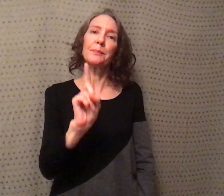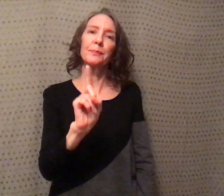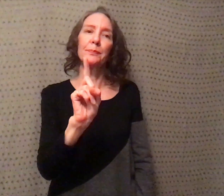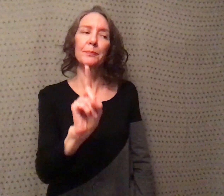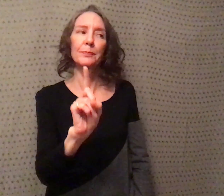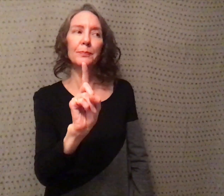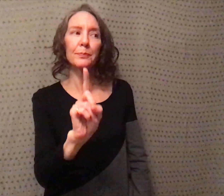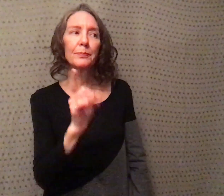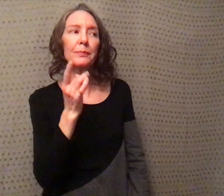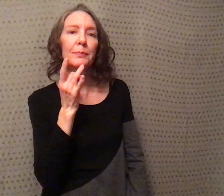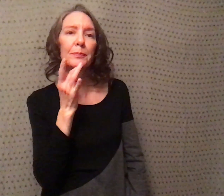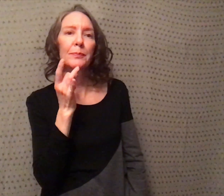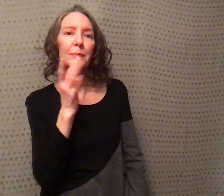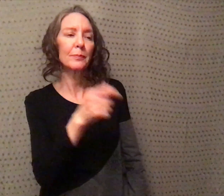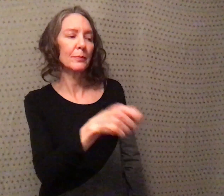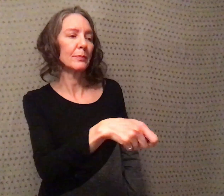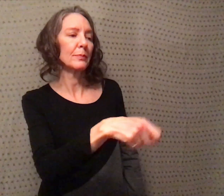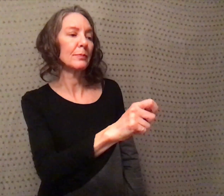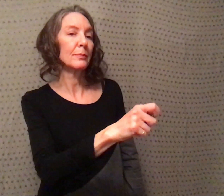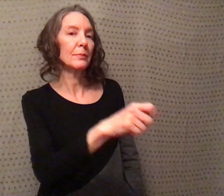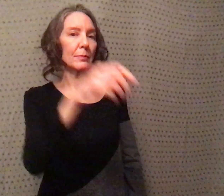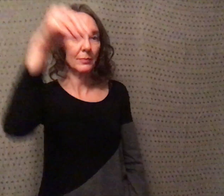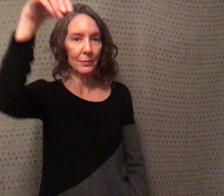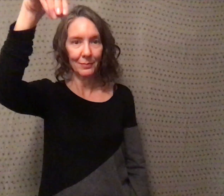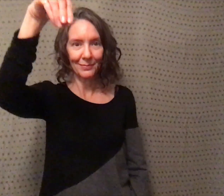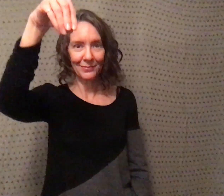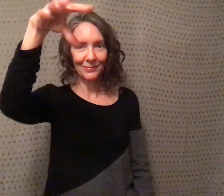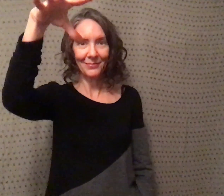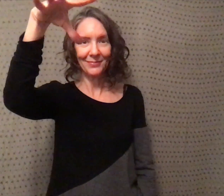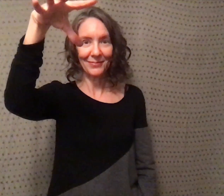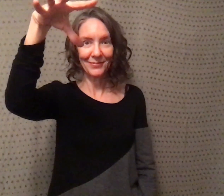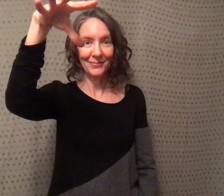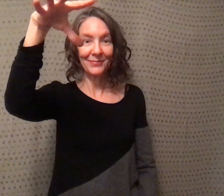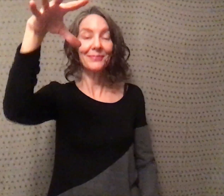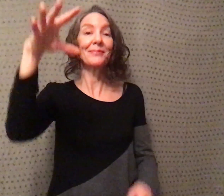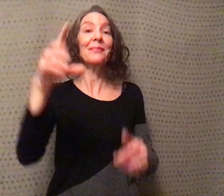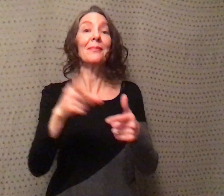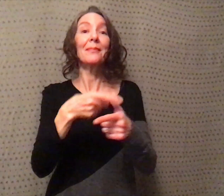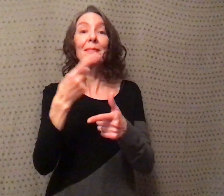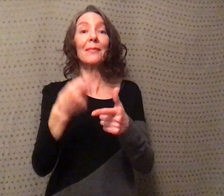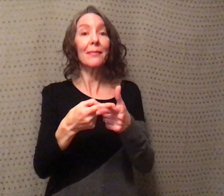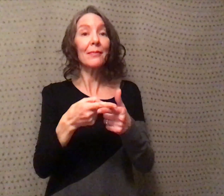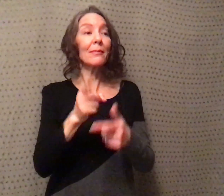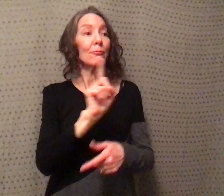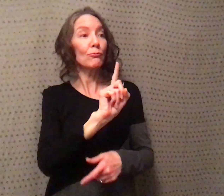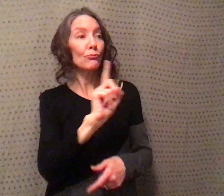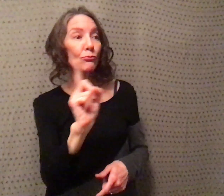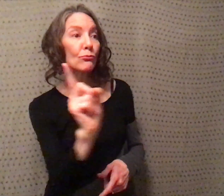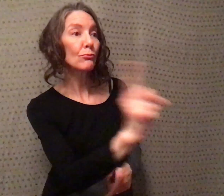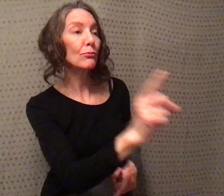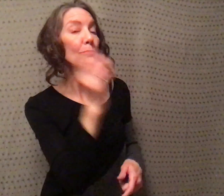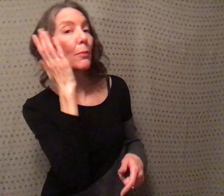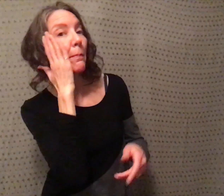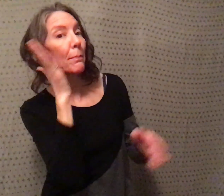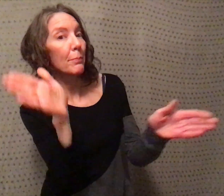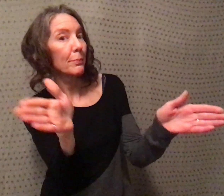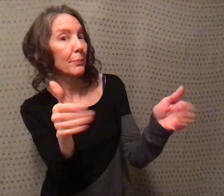We would come down the hall and turn on the hall light first. And then we'd go into